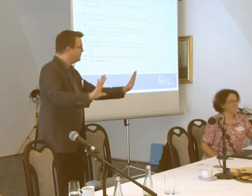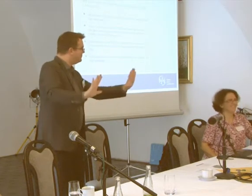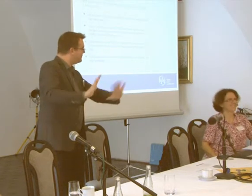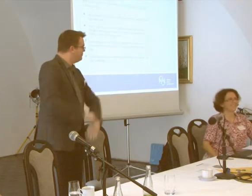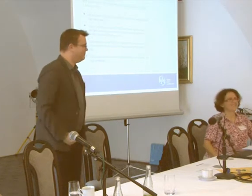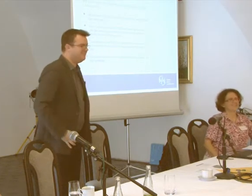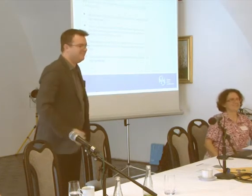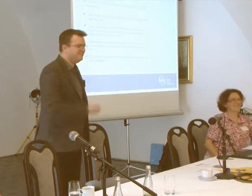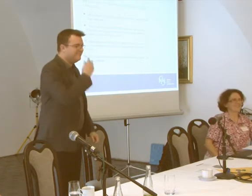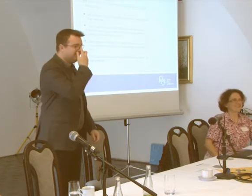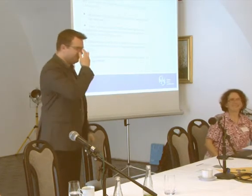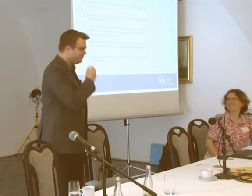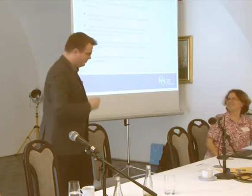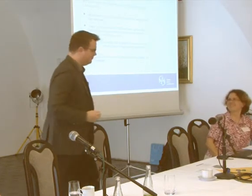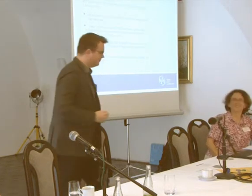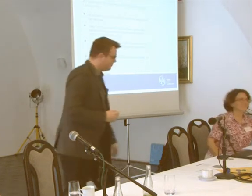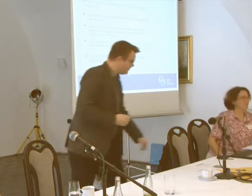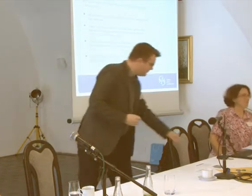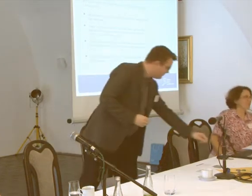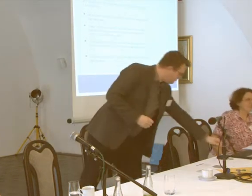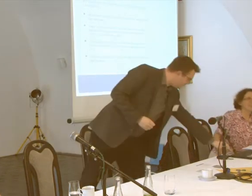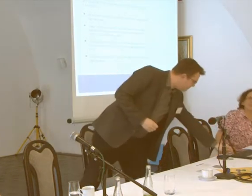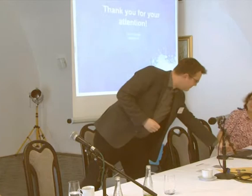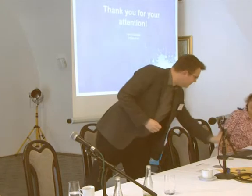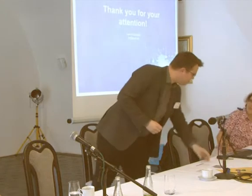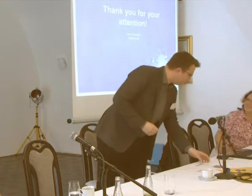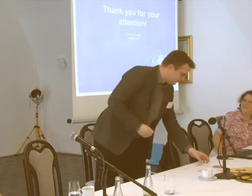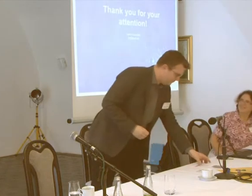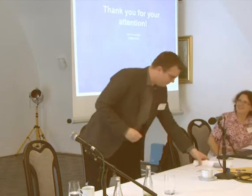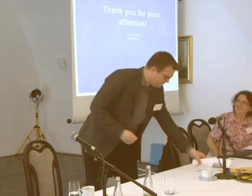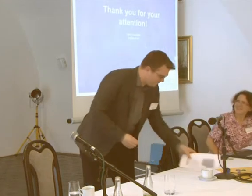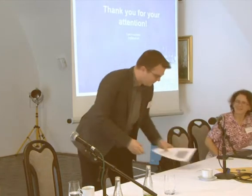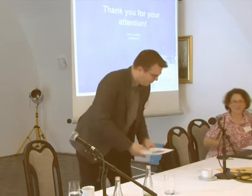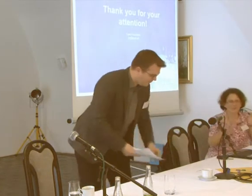So I hope that's okay. Yeah. Okay, thank you very much.